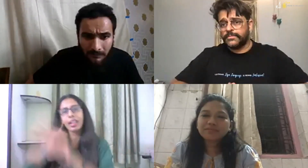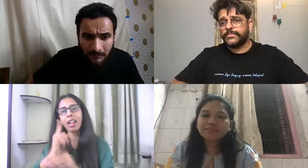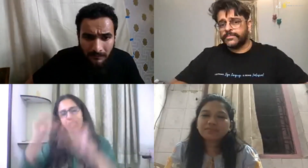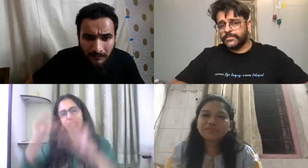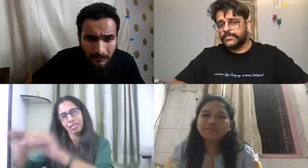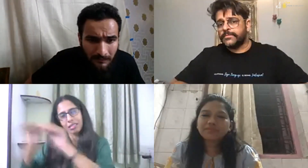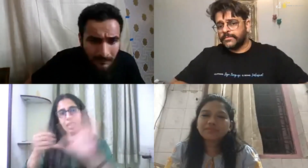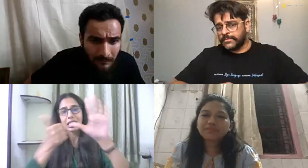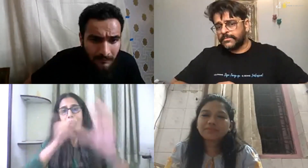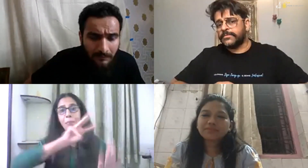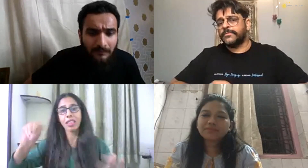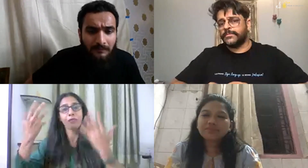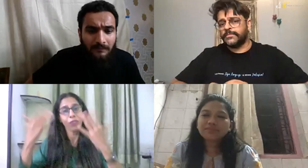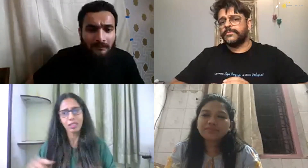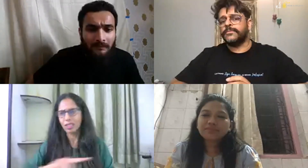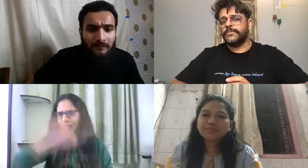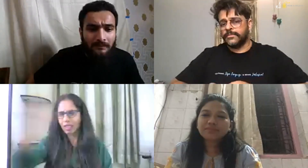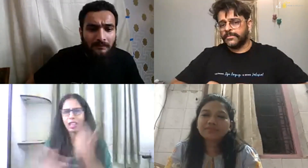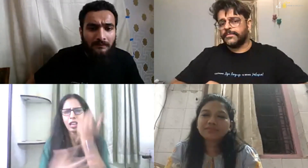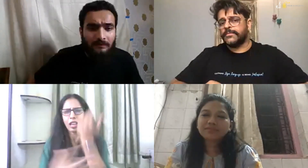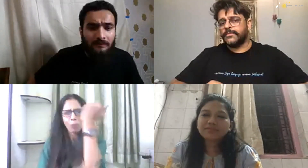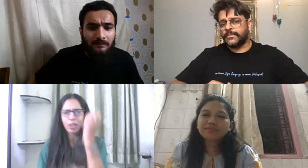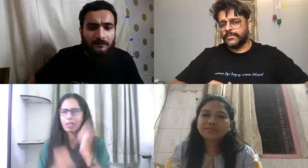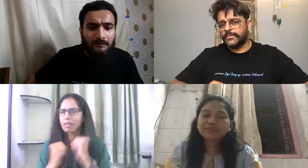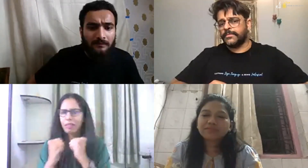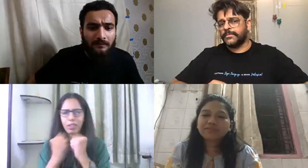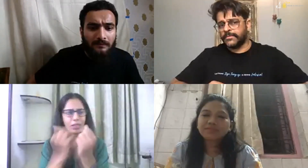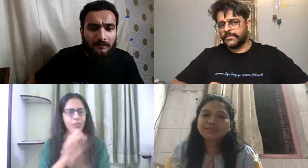learn from the academy, that would be great. So I